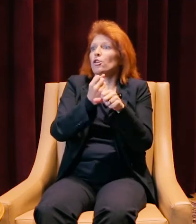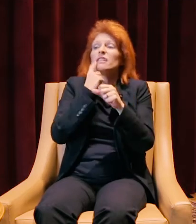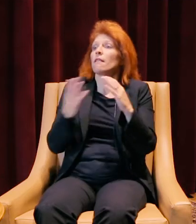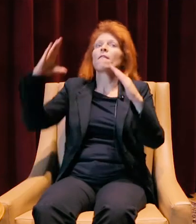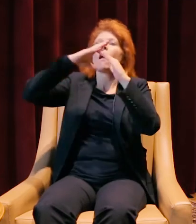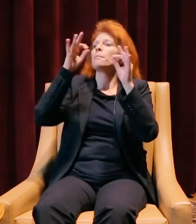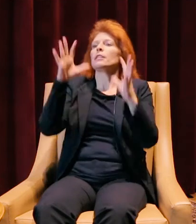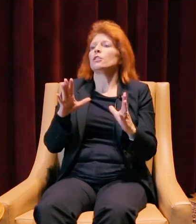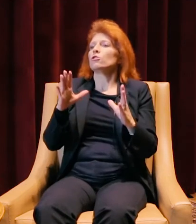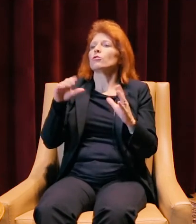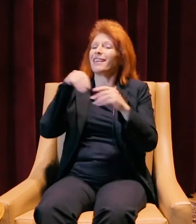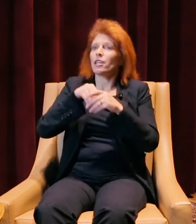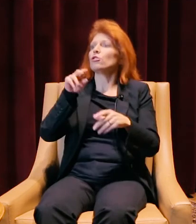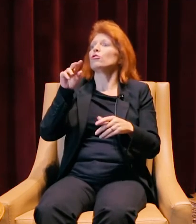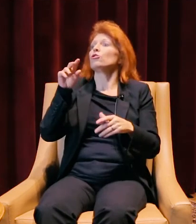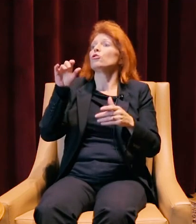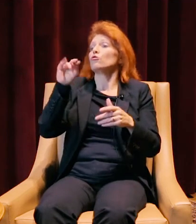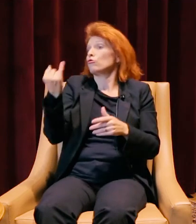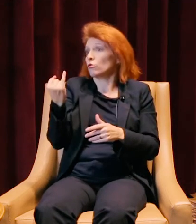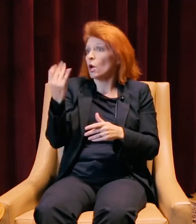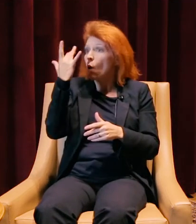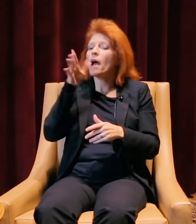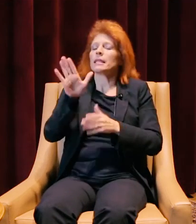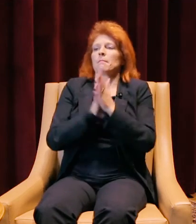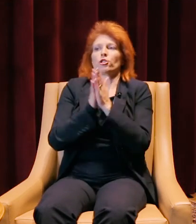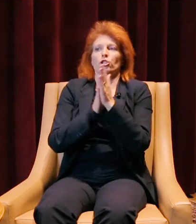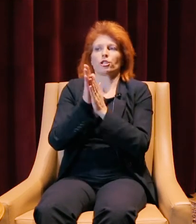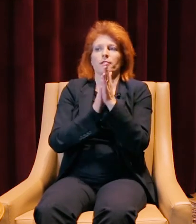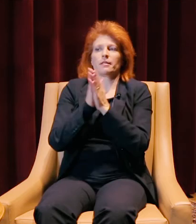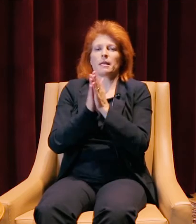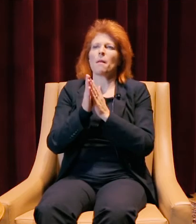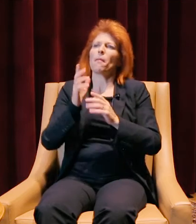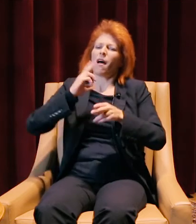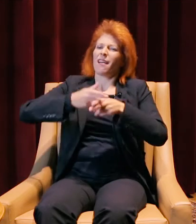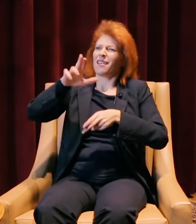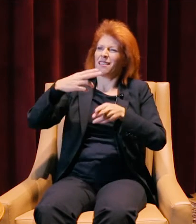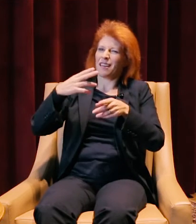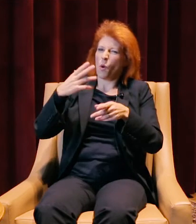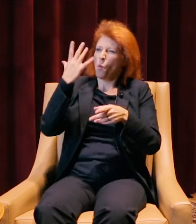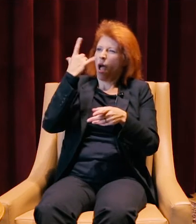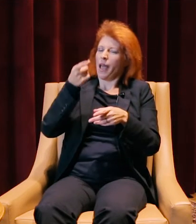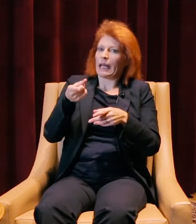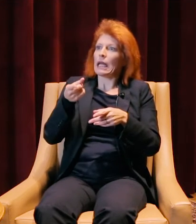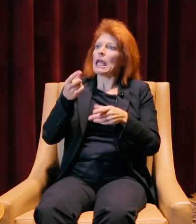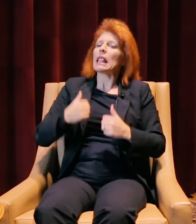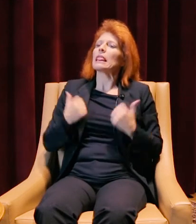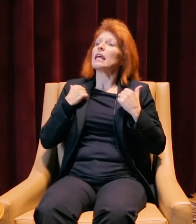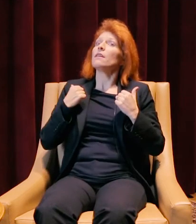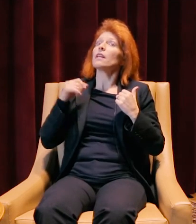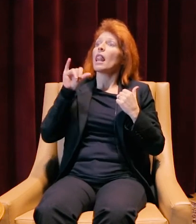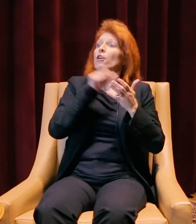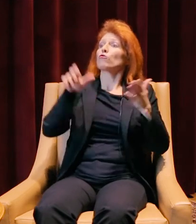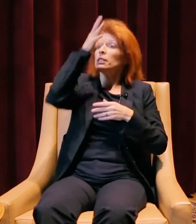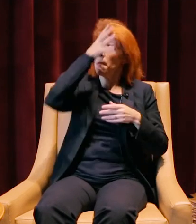rated teachers in Union City, New Jersey, because of his passion. But I mention him because he lives the life of a very rich